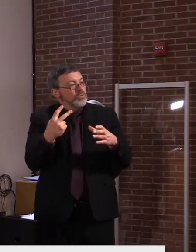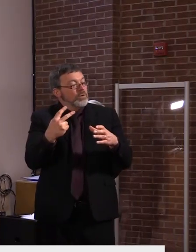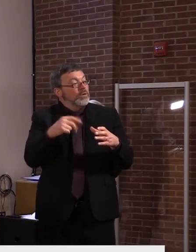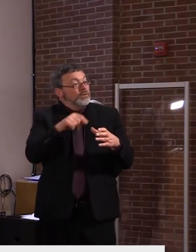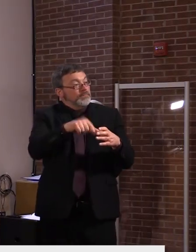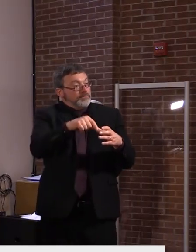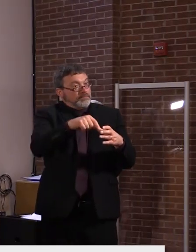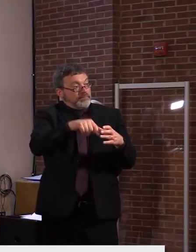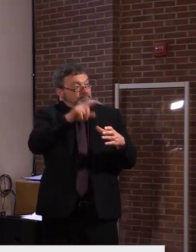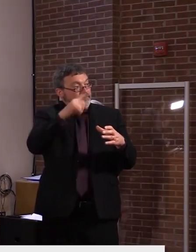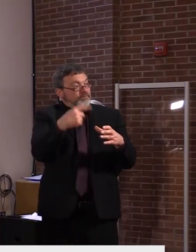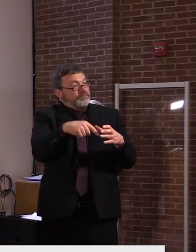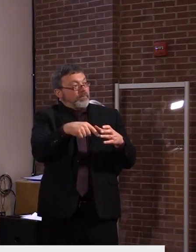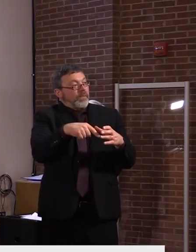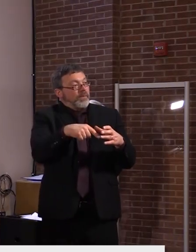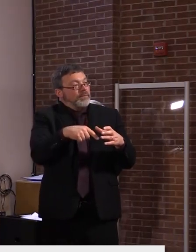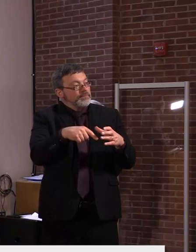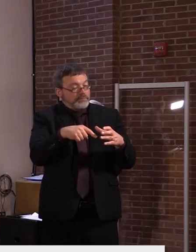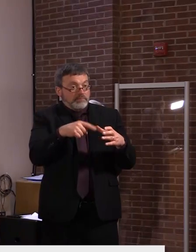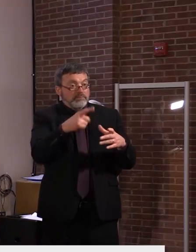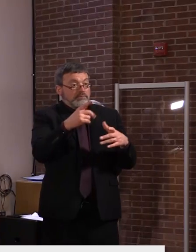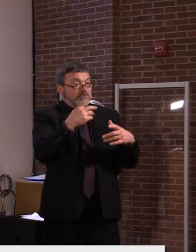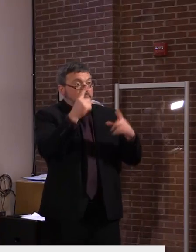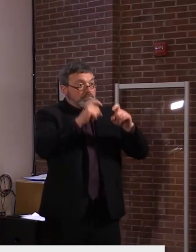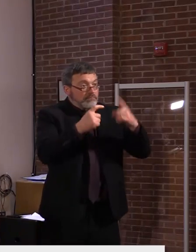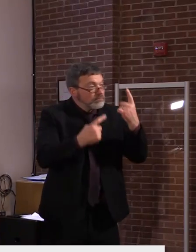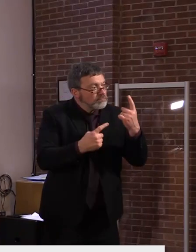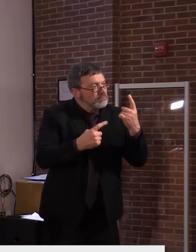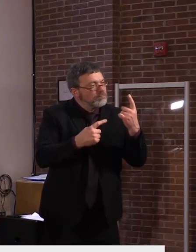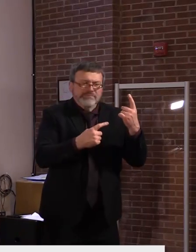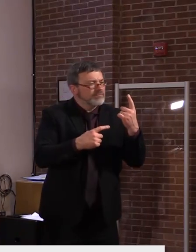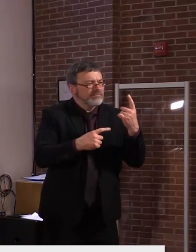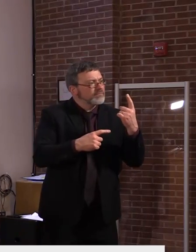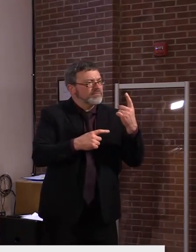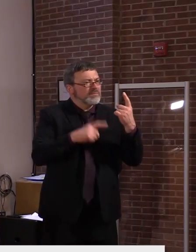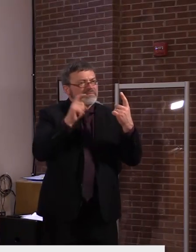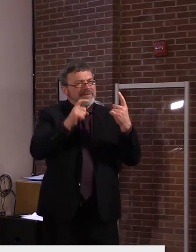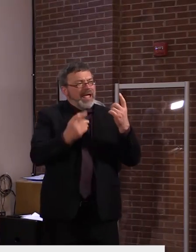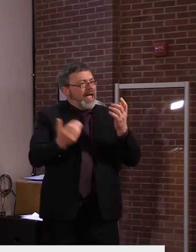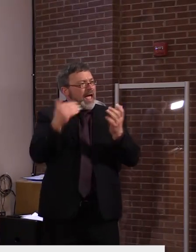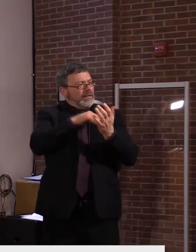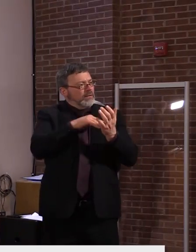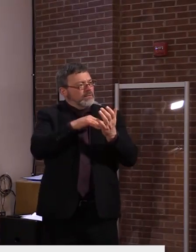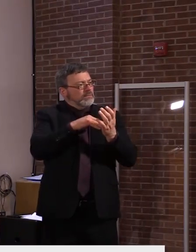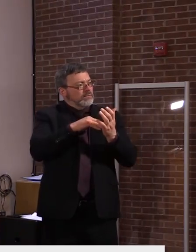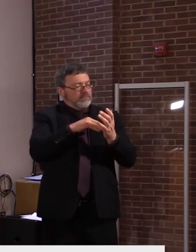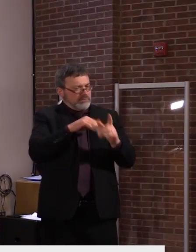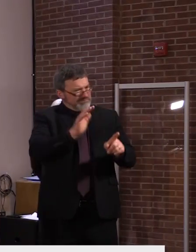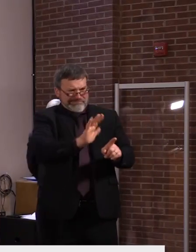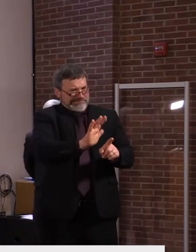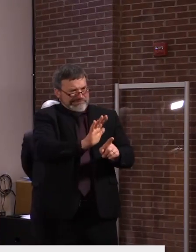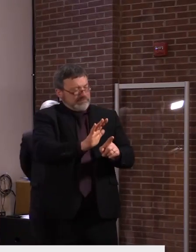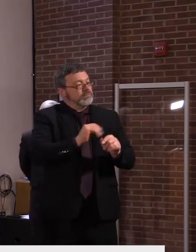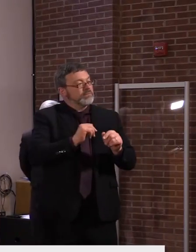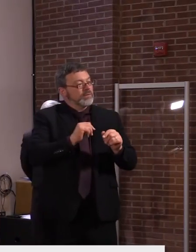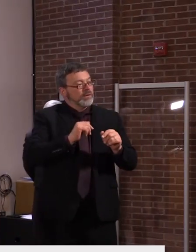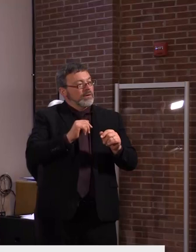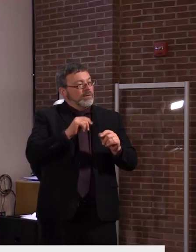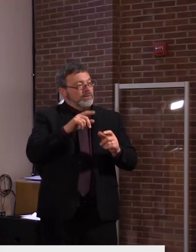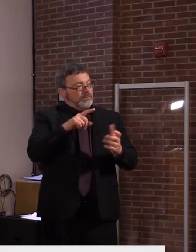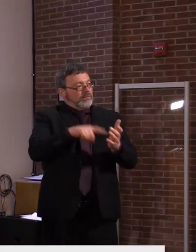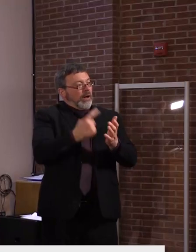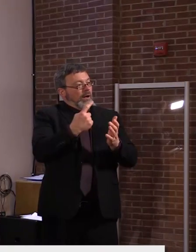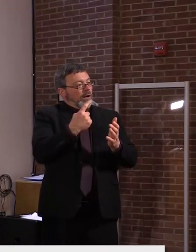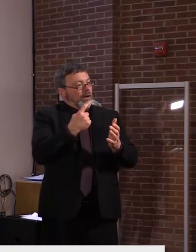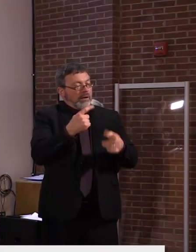doing another one is probably better than nothing, it's not a great strategy. They're not as sensitive as the PCR test that we've